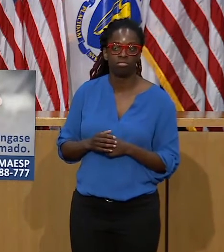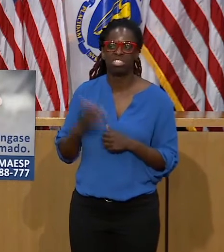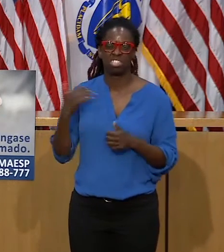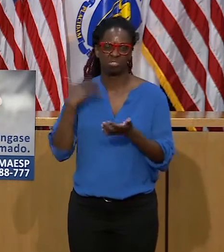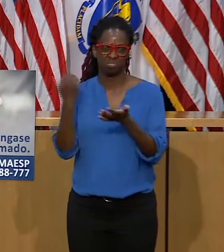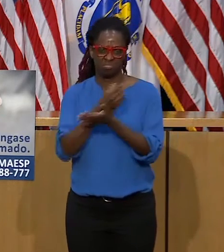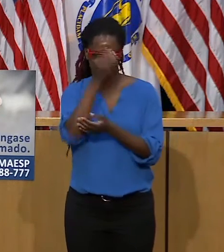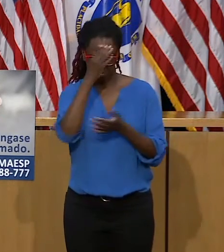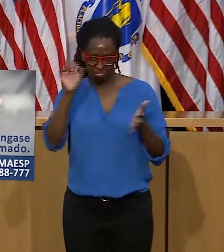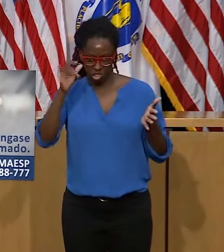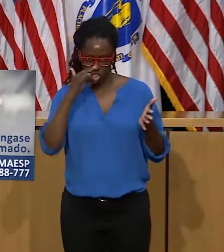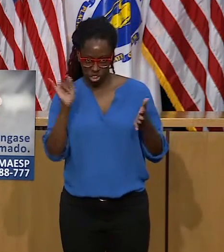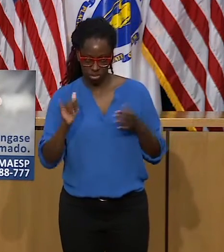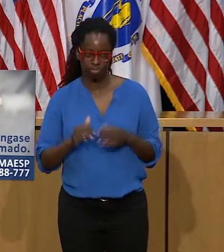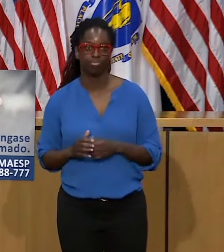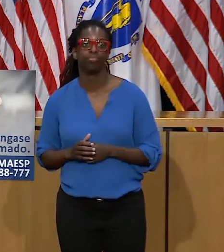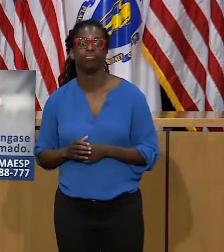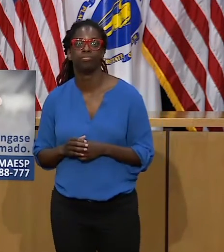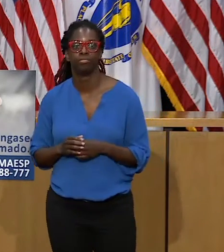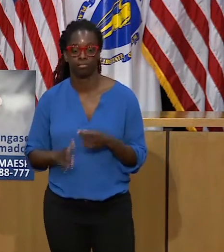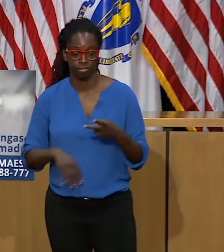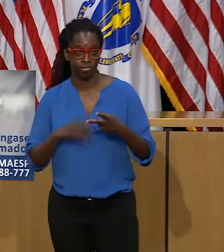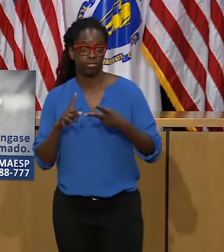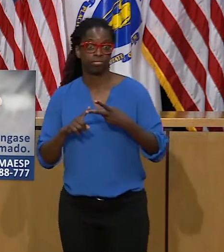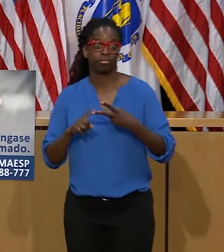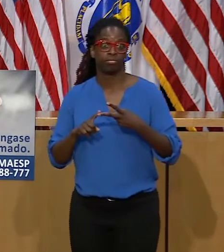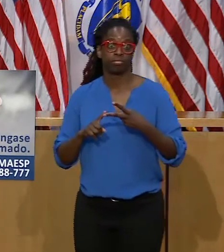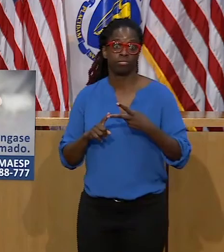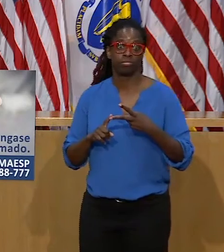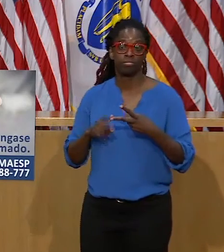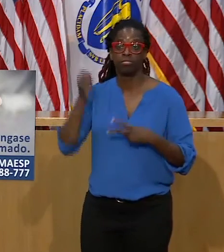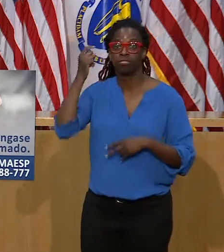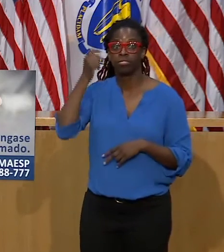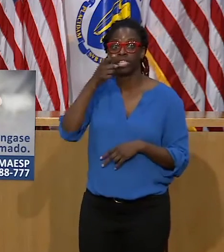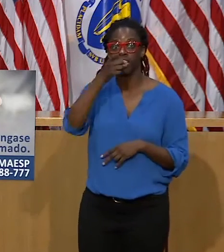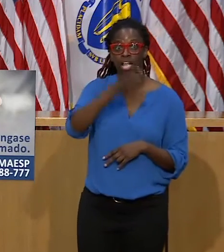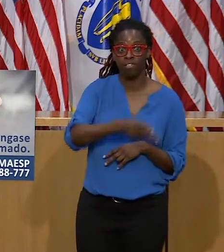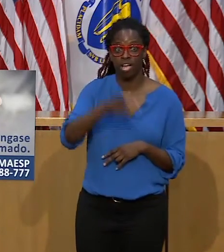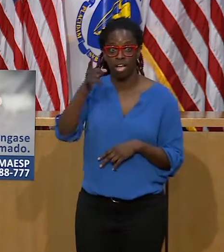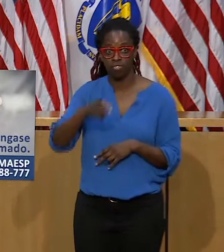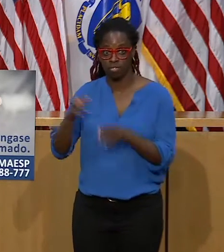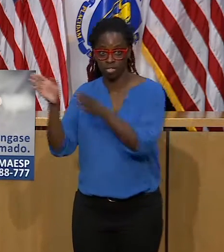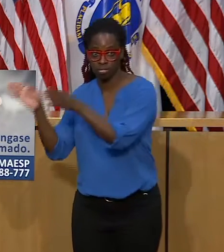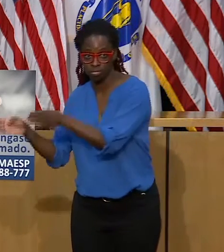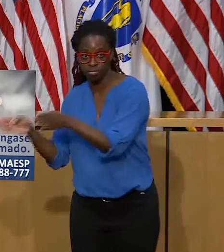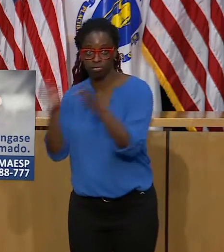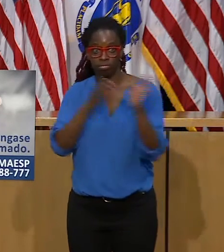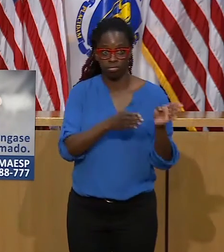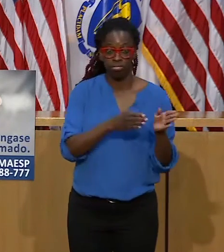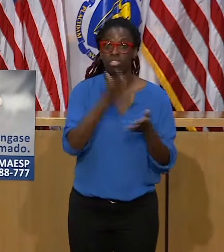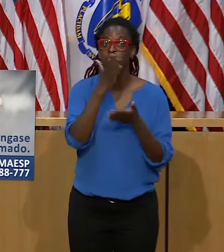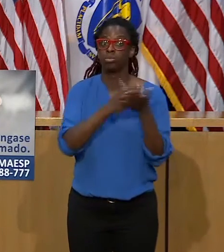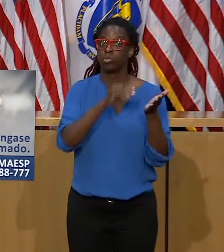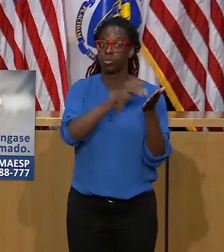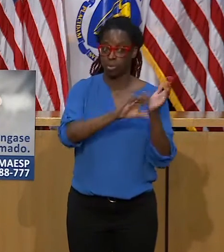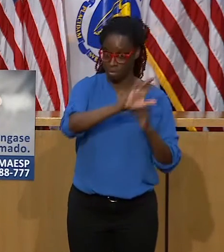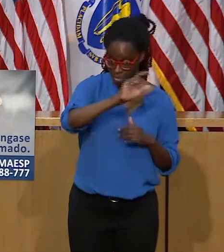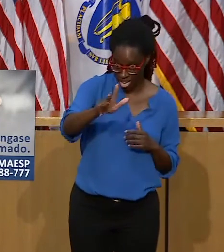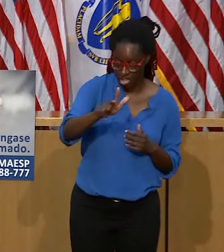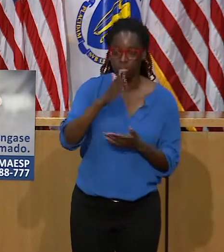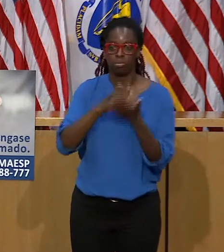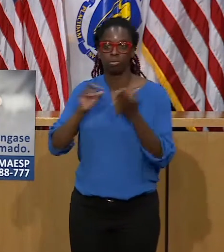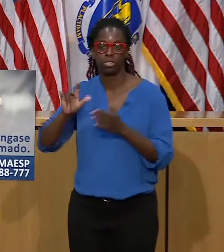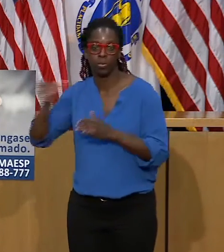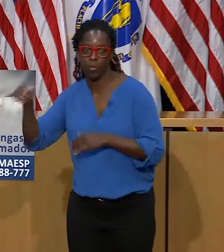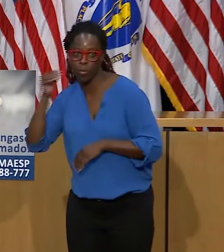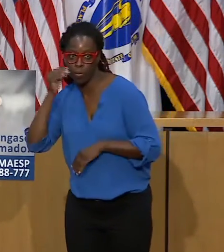hybrid model where some students would go back to school while another group would stay home and learn remotely, and then they'd switch. Whether that is week on,